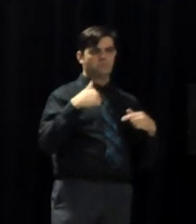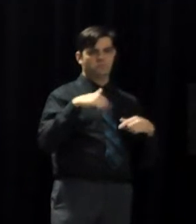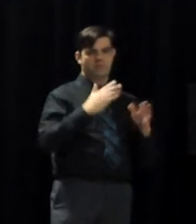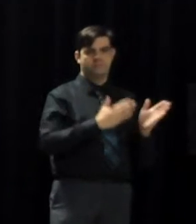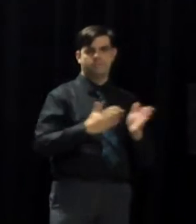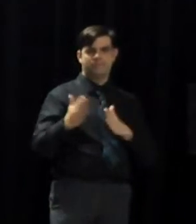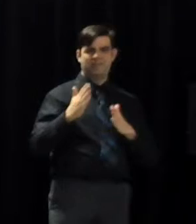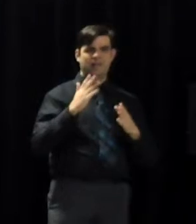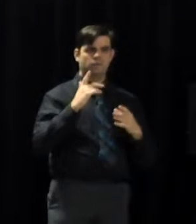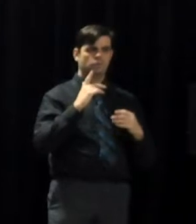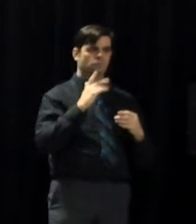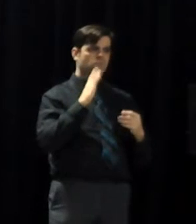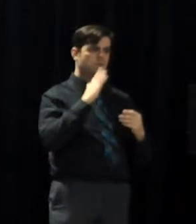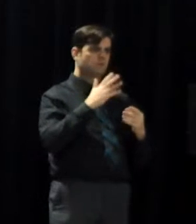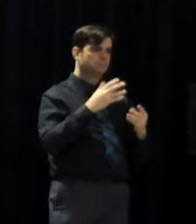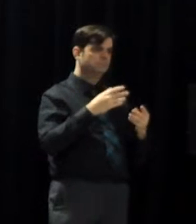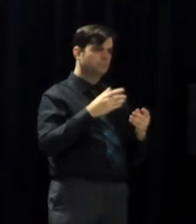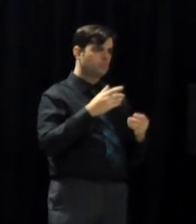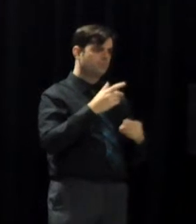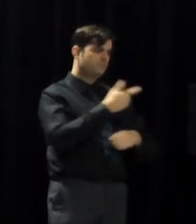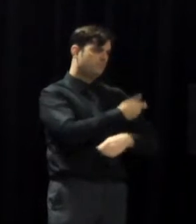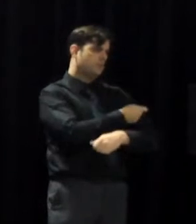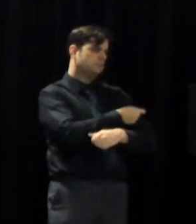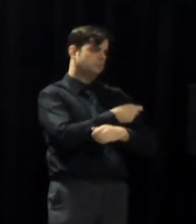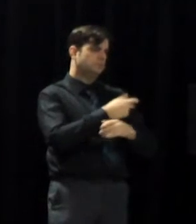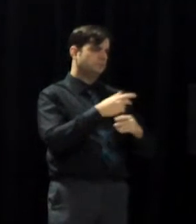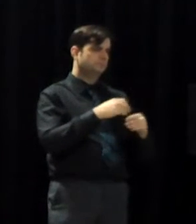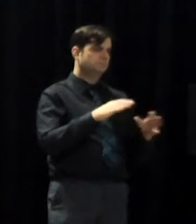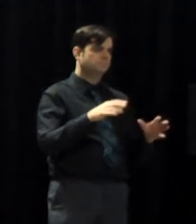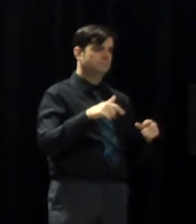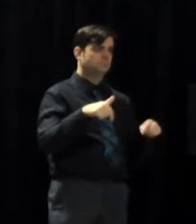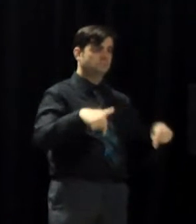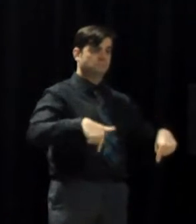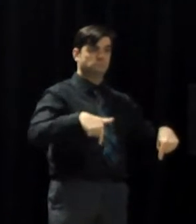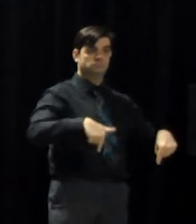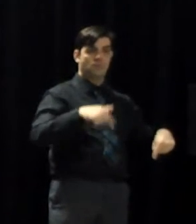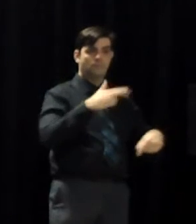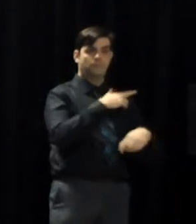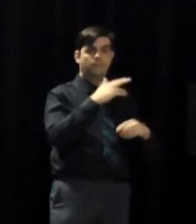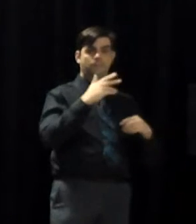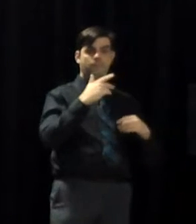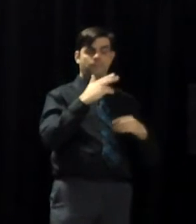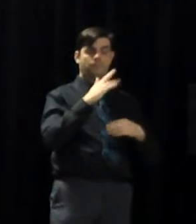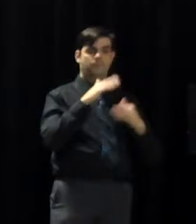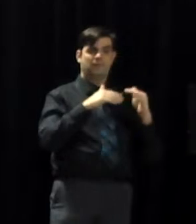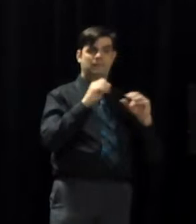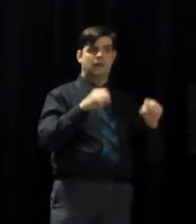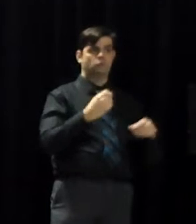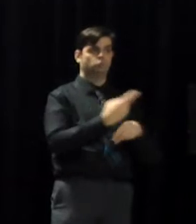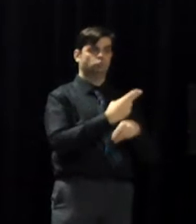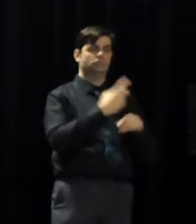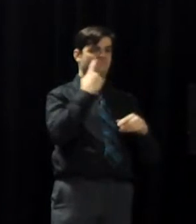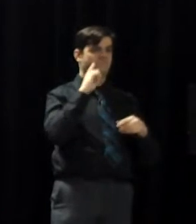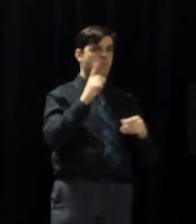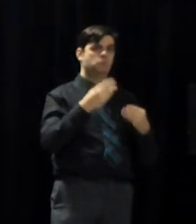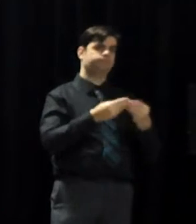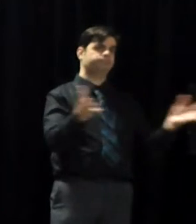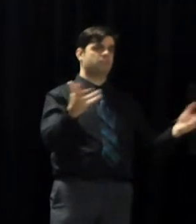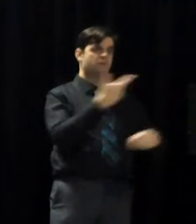Mall being one of them. Certainly this building could be another one. We have the War Memorial. We have large facilities that we could do